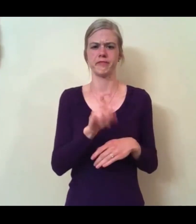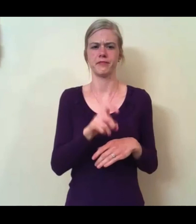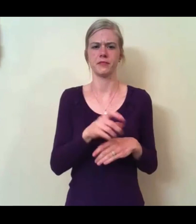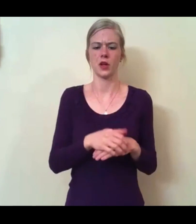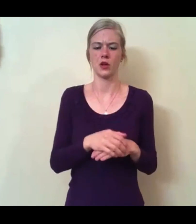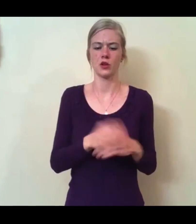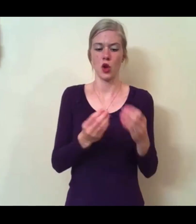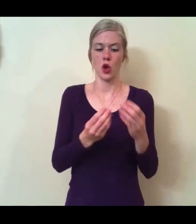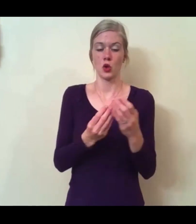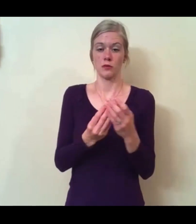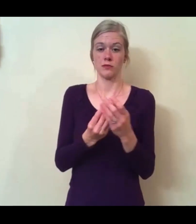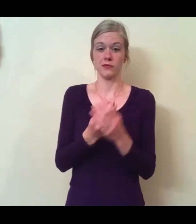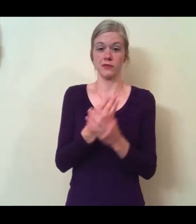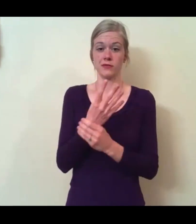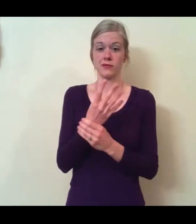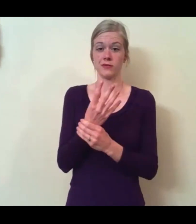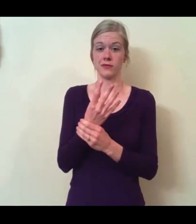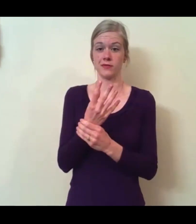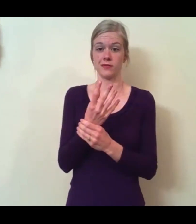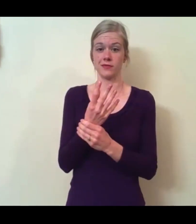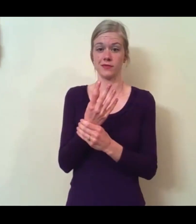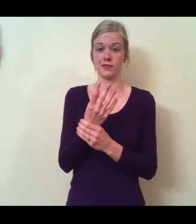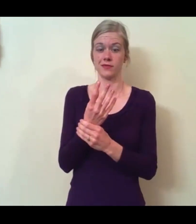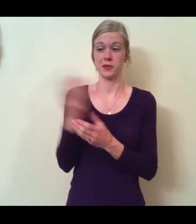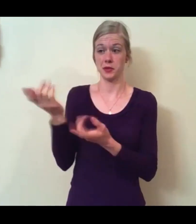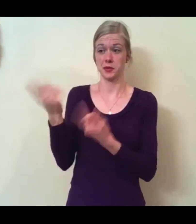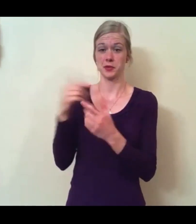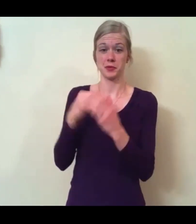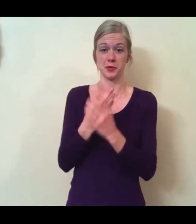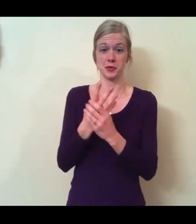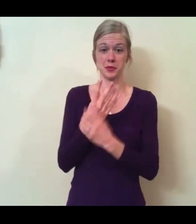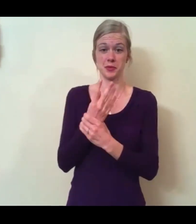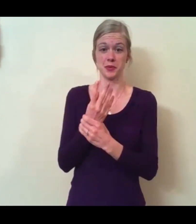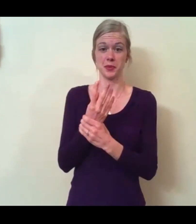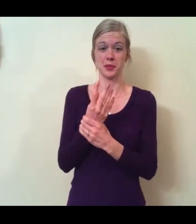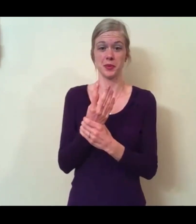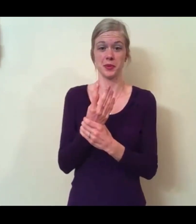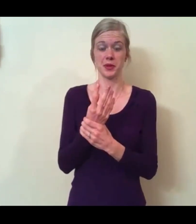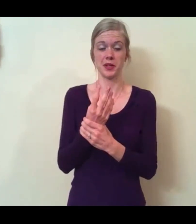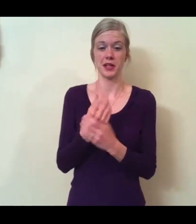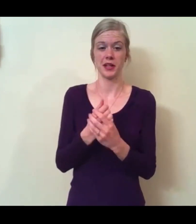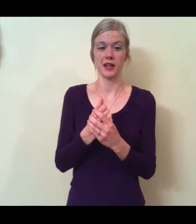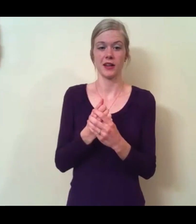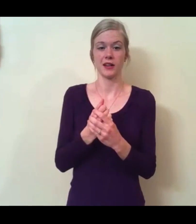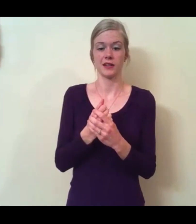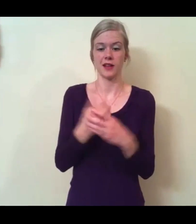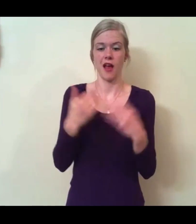by the growth of all these green leaves and beautiful flowers,